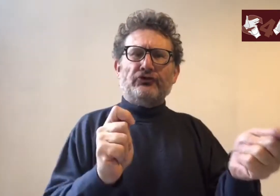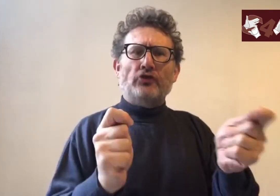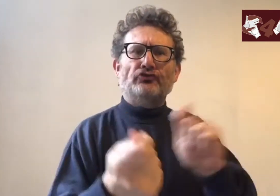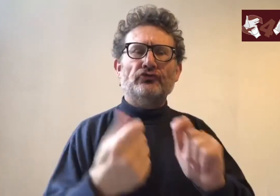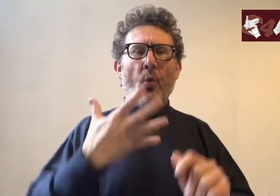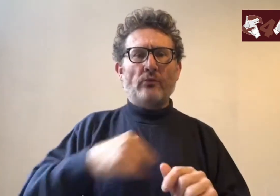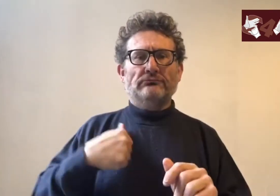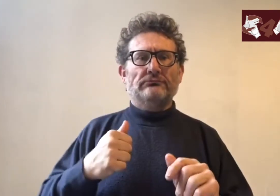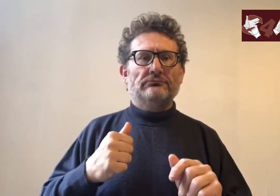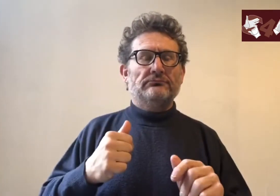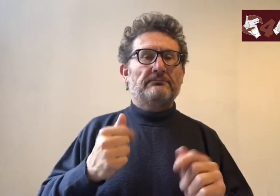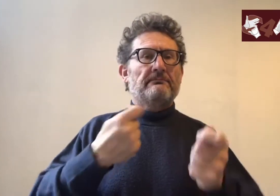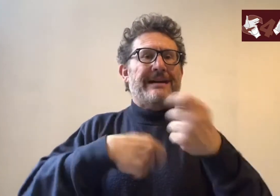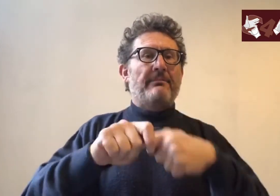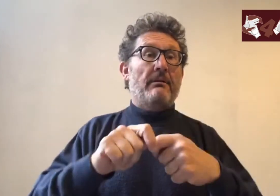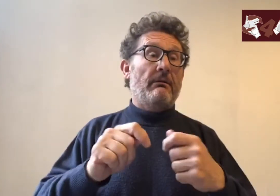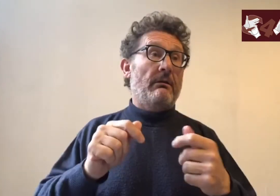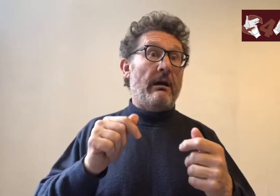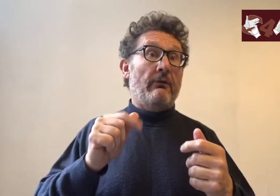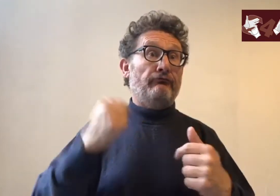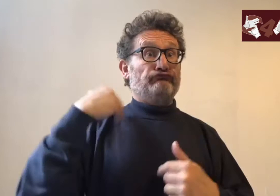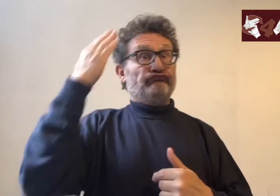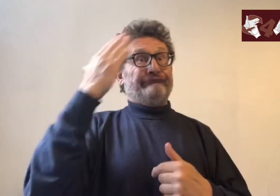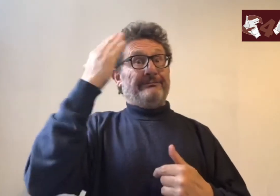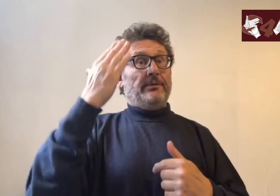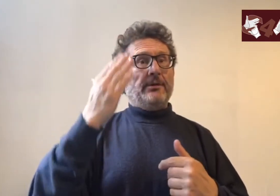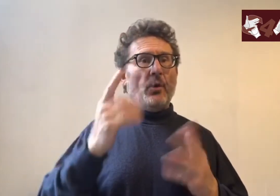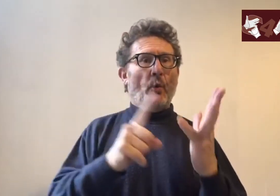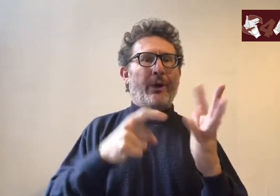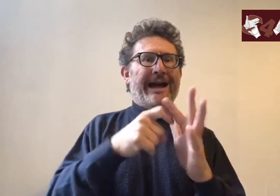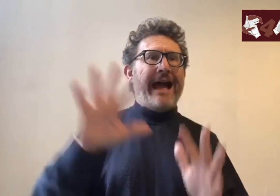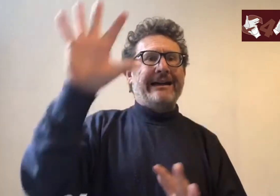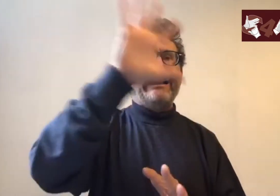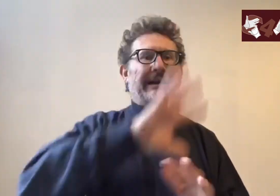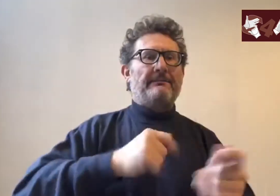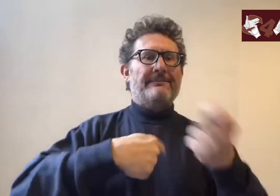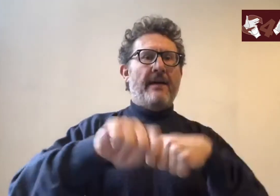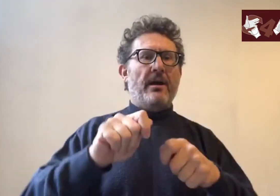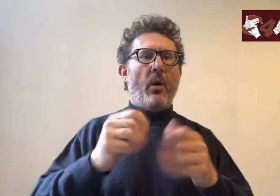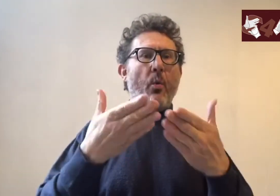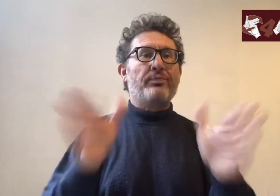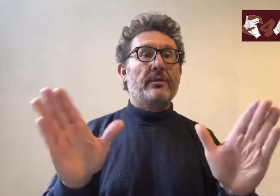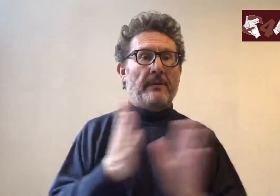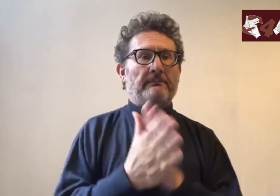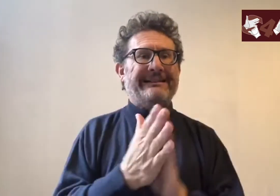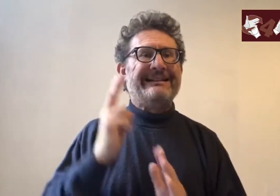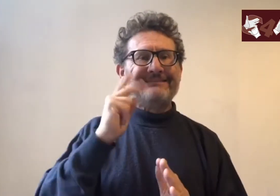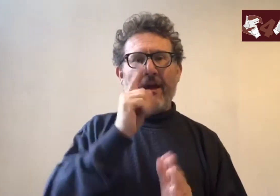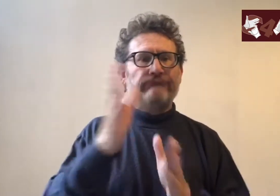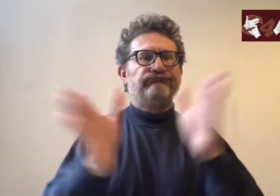limited. And I'm really keen to see that change. My dream is that throughout the UK, wherever you